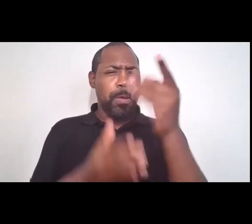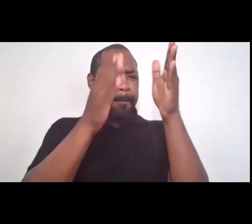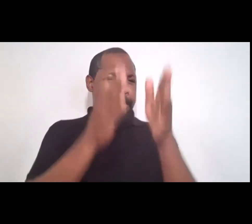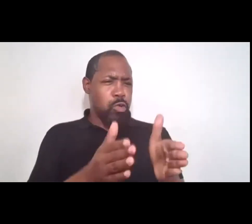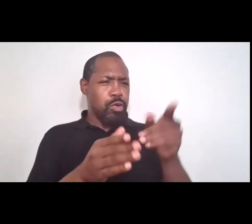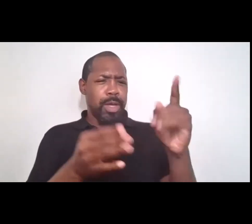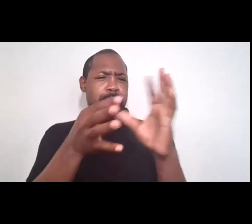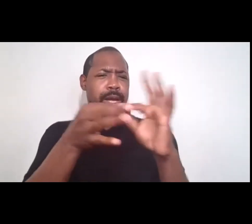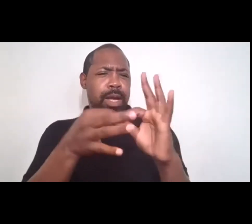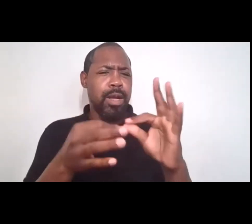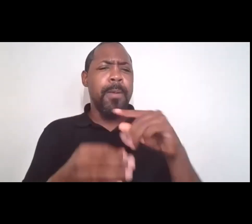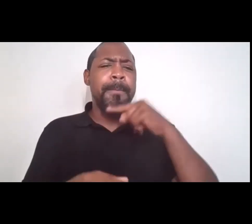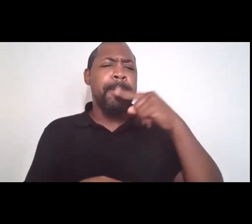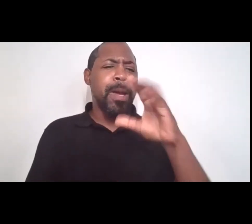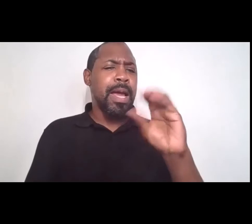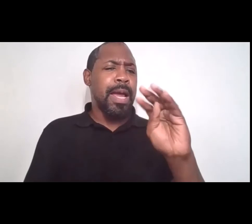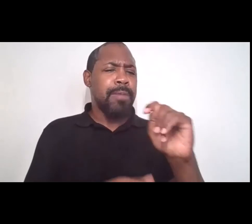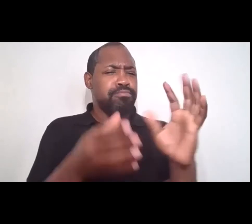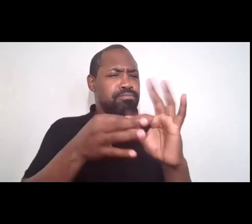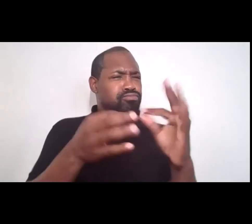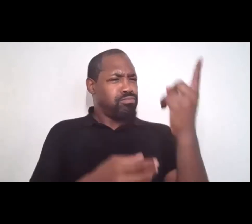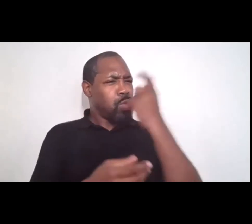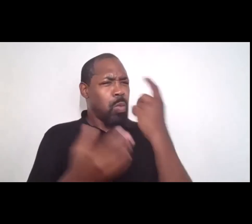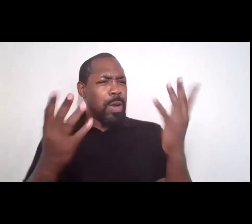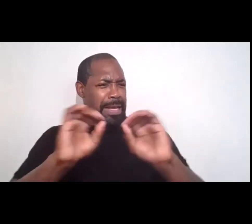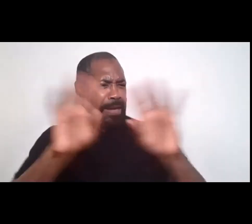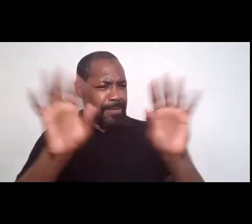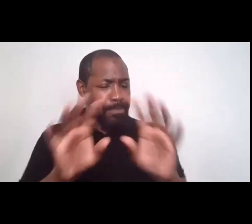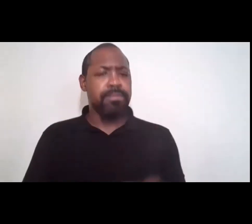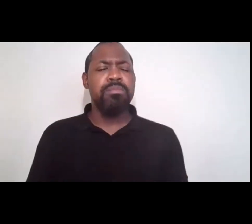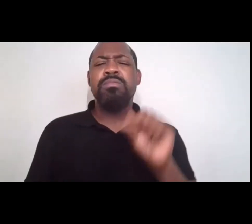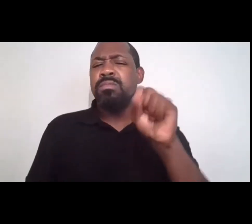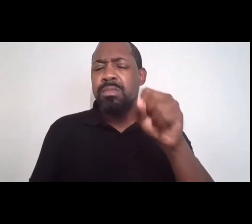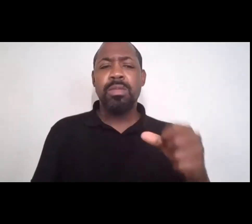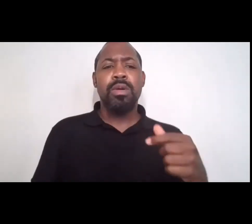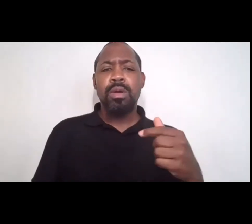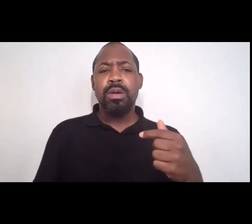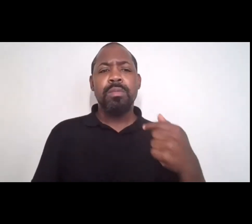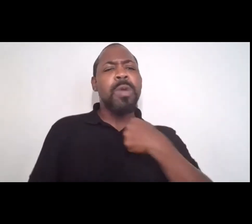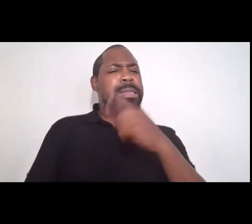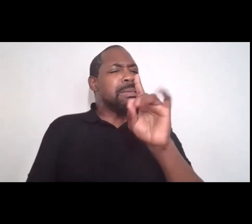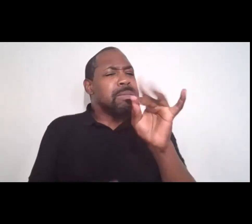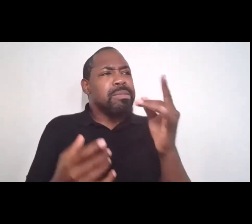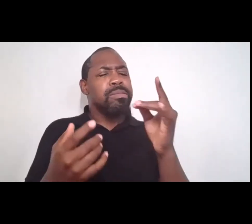In terms of legislation, I know one individual had made a comment about getting clarity on a particular